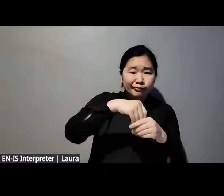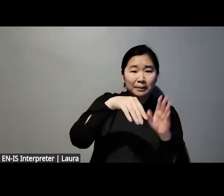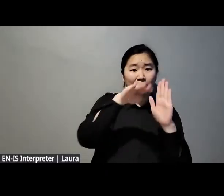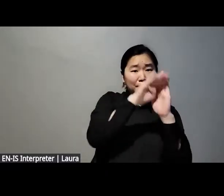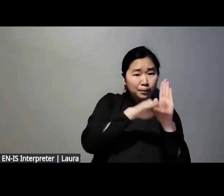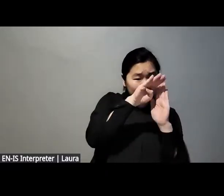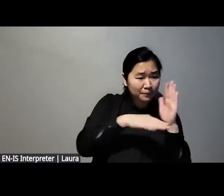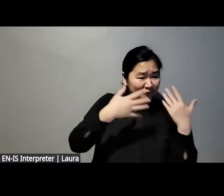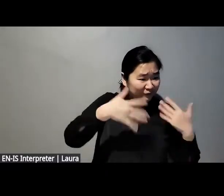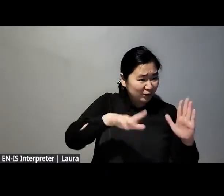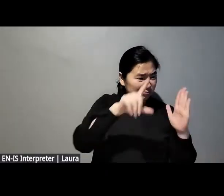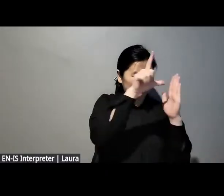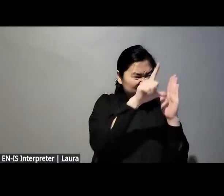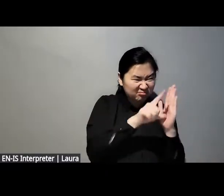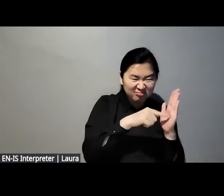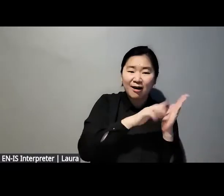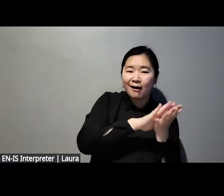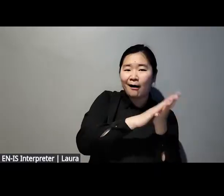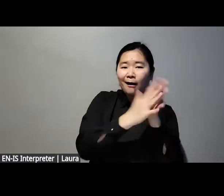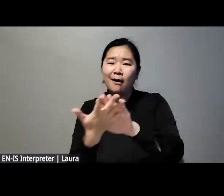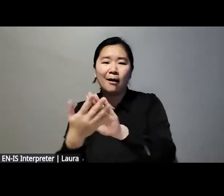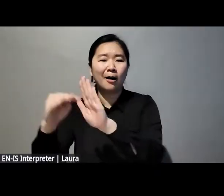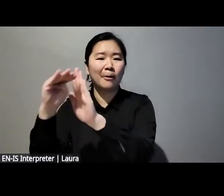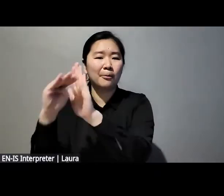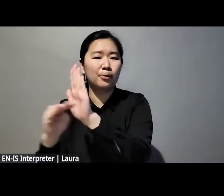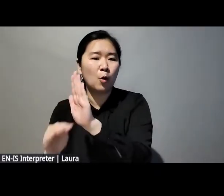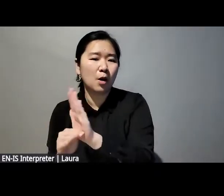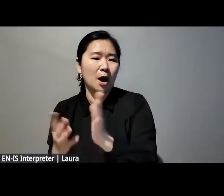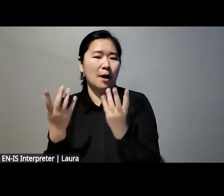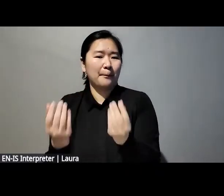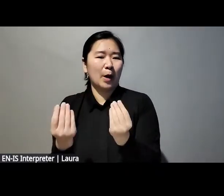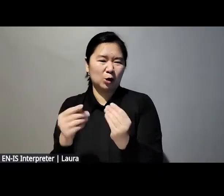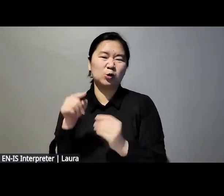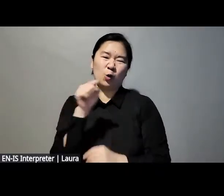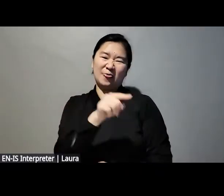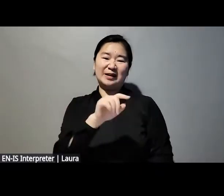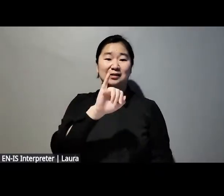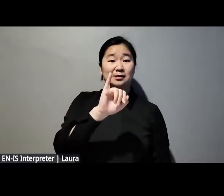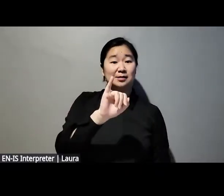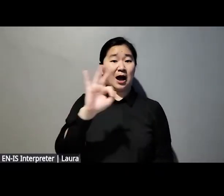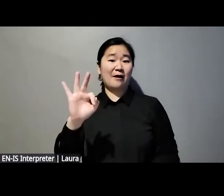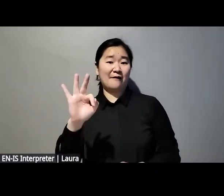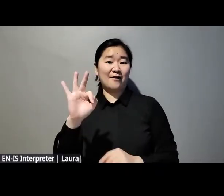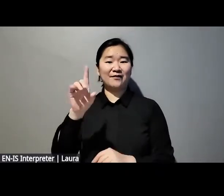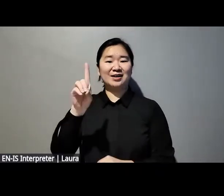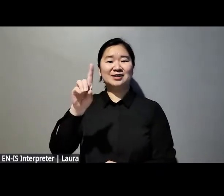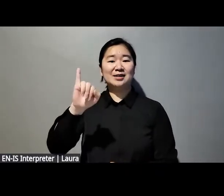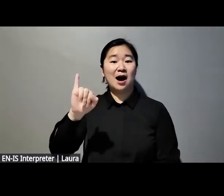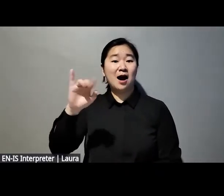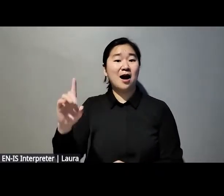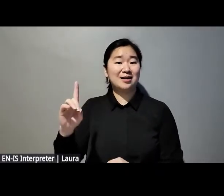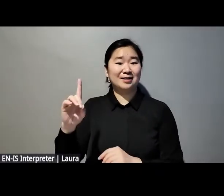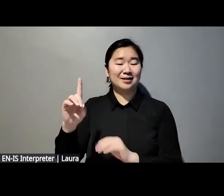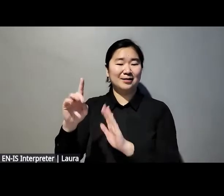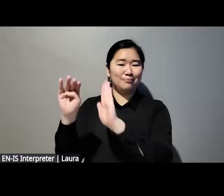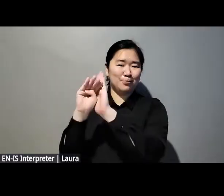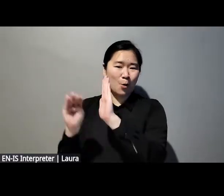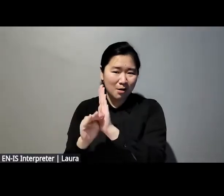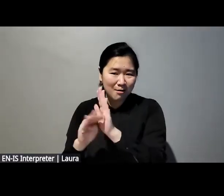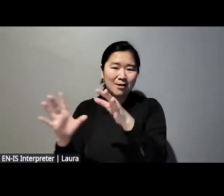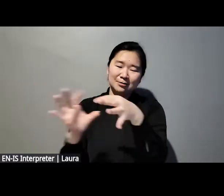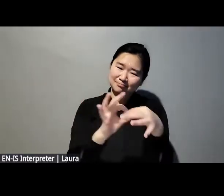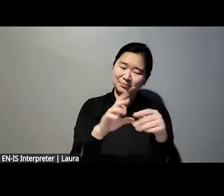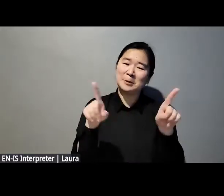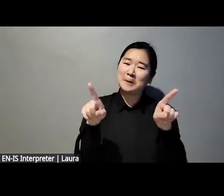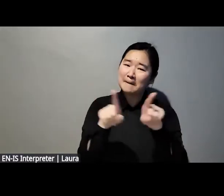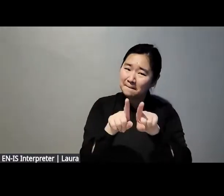gather continuous feedback from their members. So this adds to the fact that they have accountability to